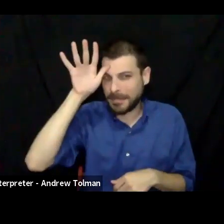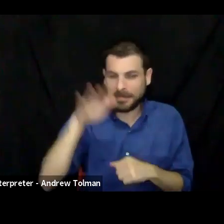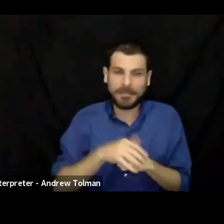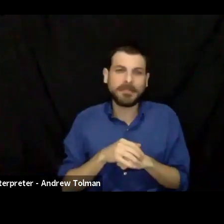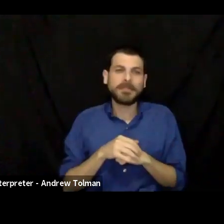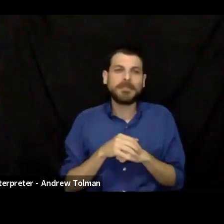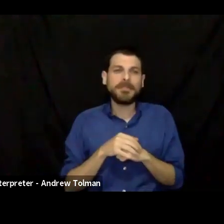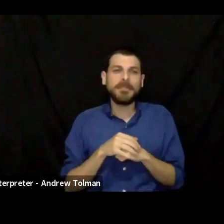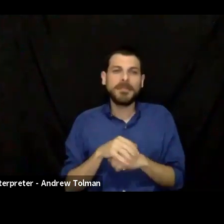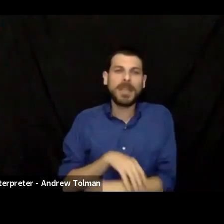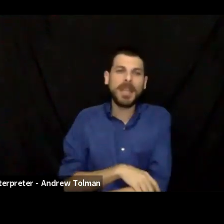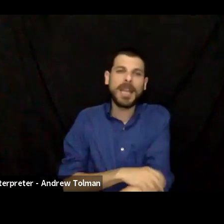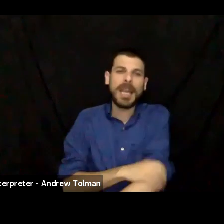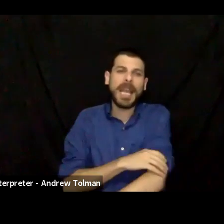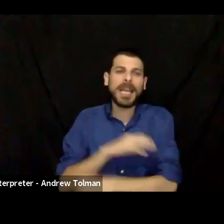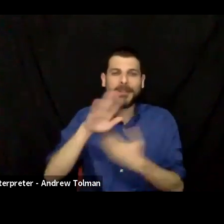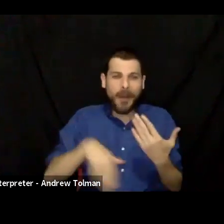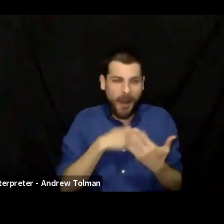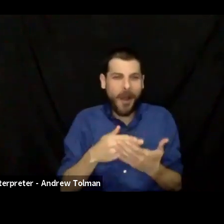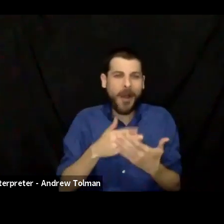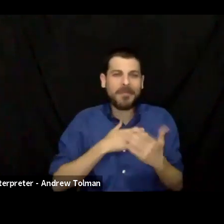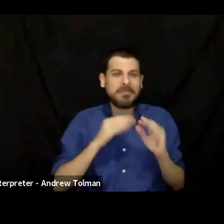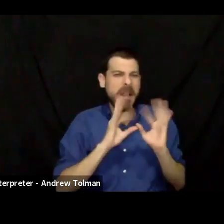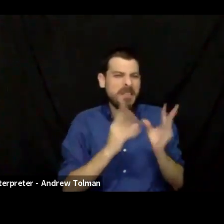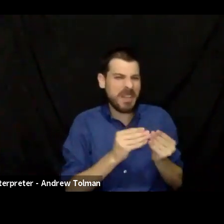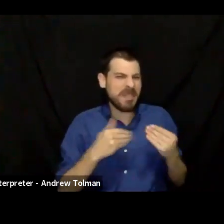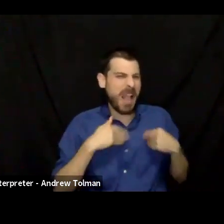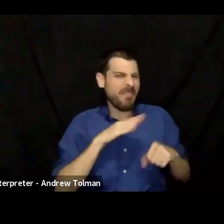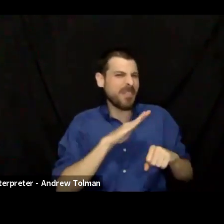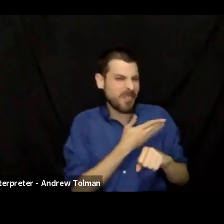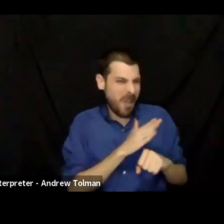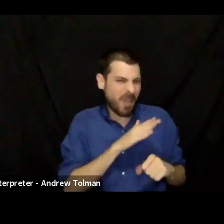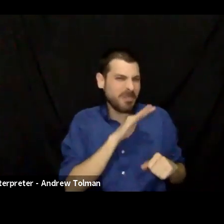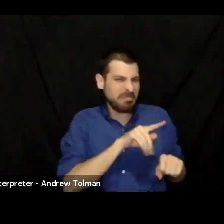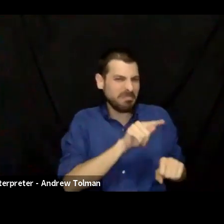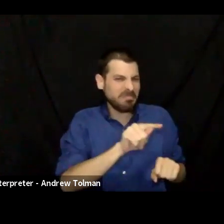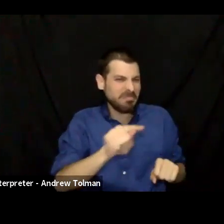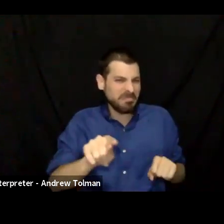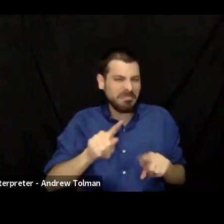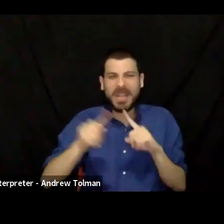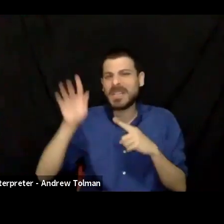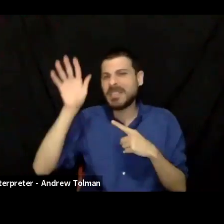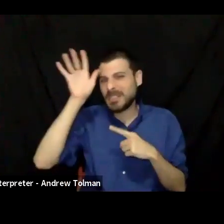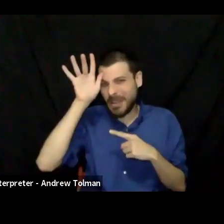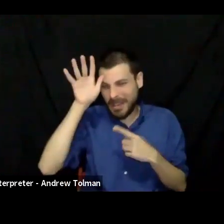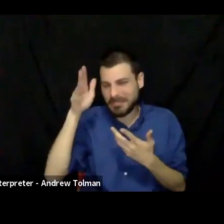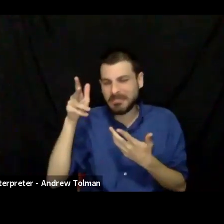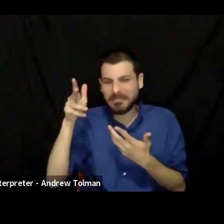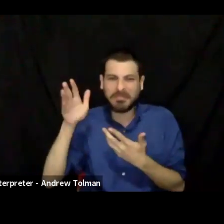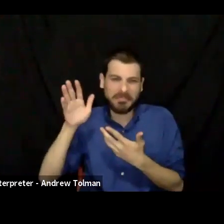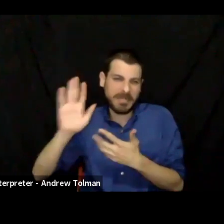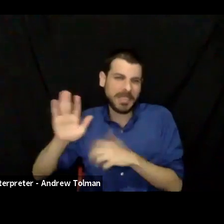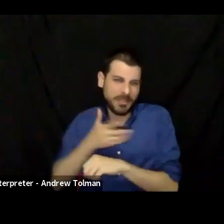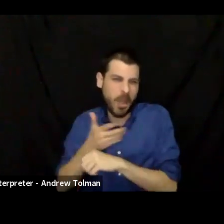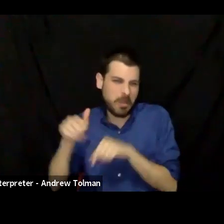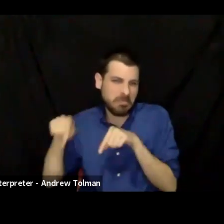members eventually at some point in time. And there's a song either for them